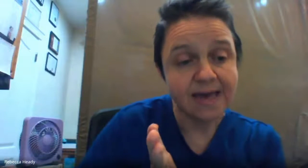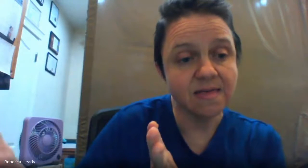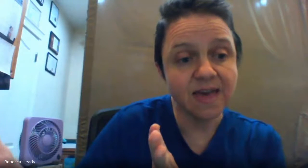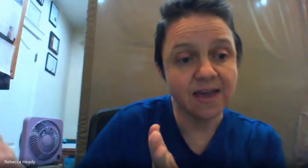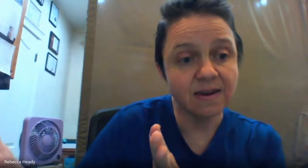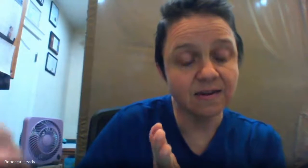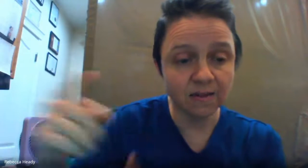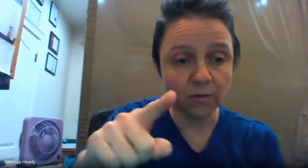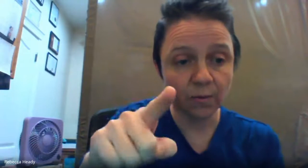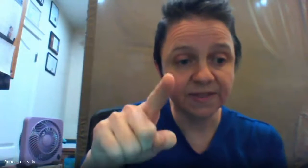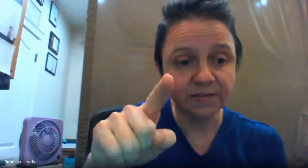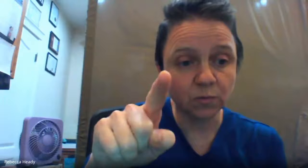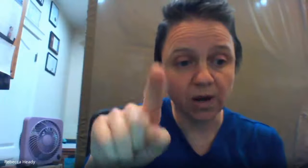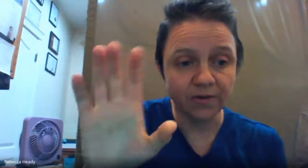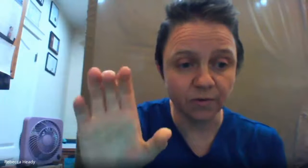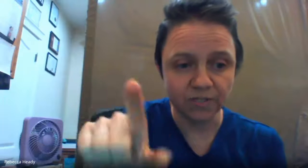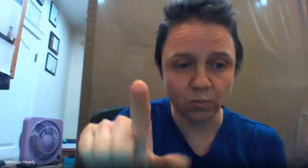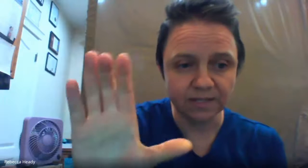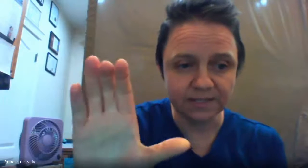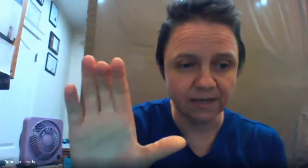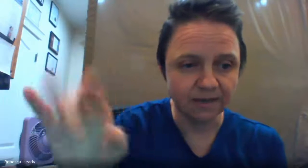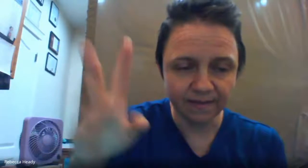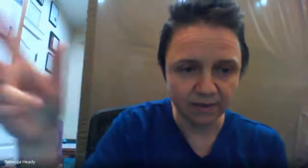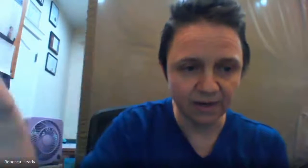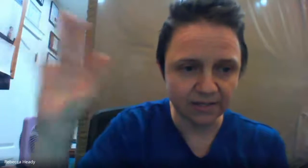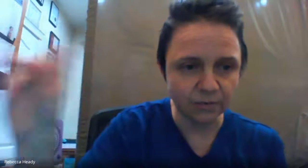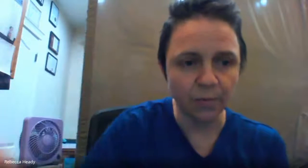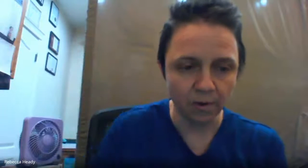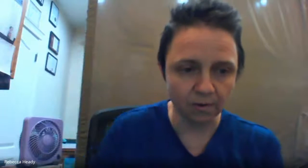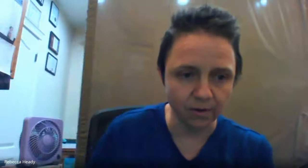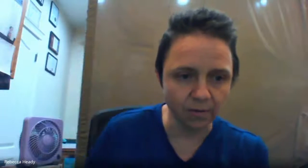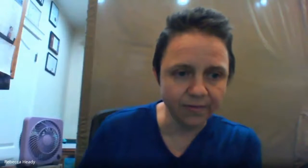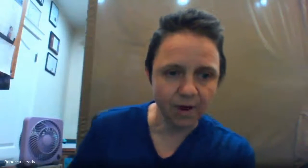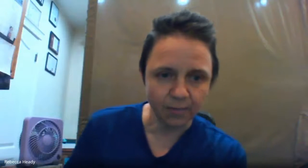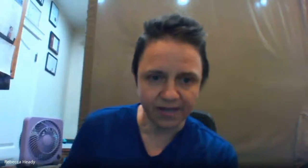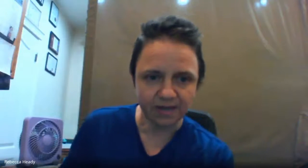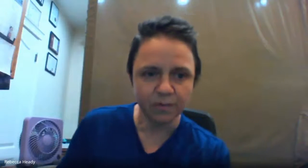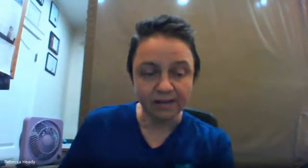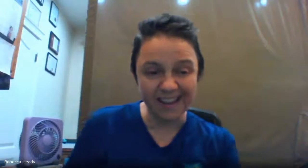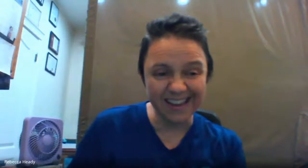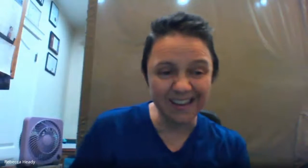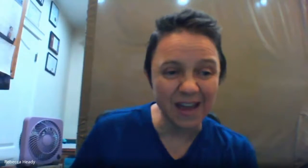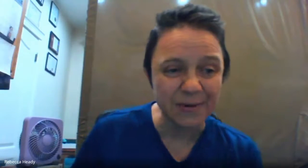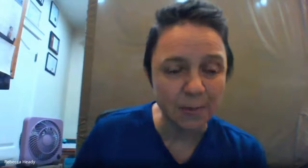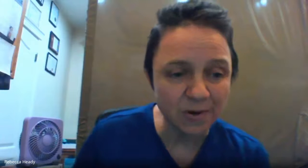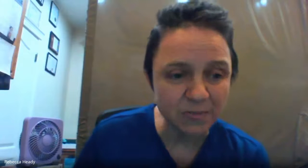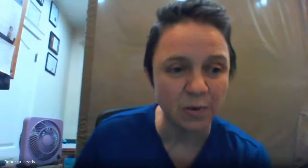And the only one that's different is 100, which is 1C. And then it gets a little bit more, other complicated. But like any of the other numbers between 100